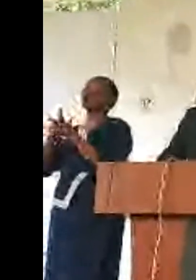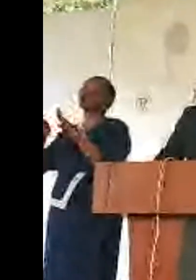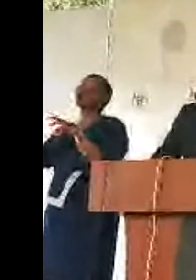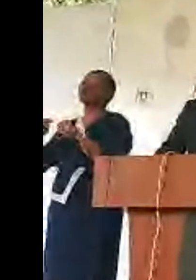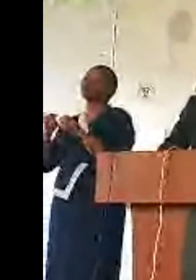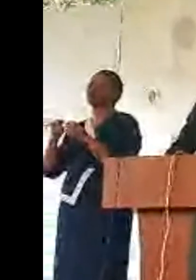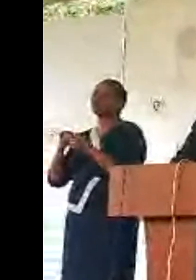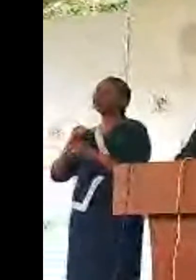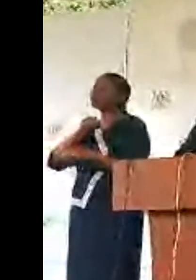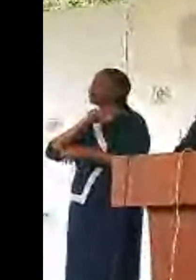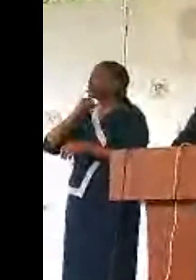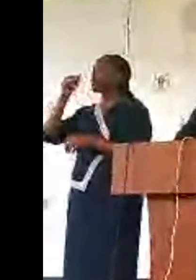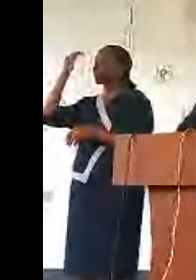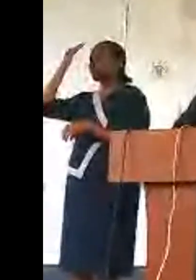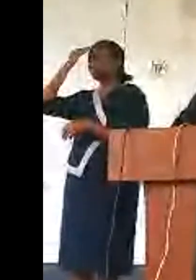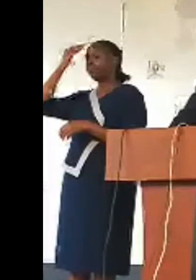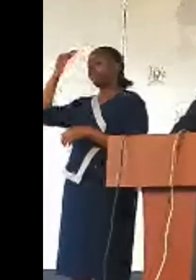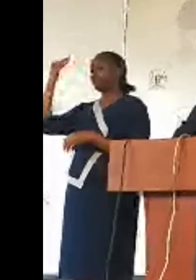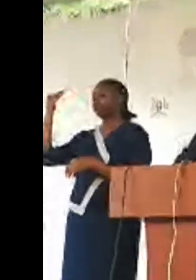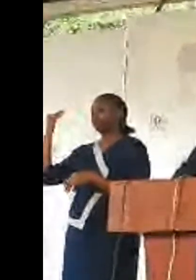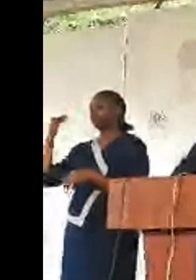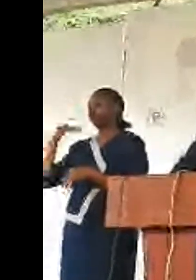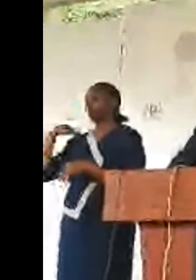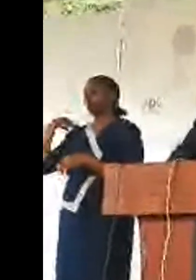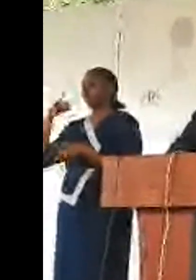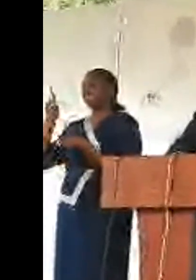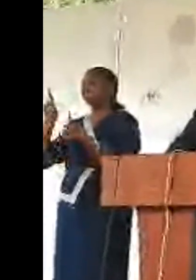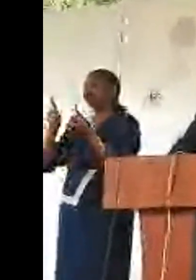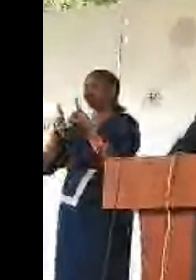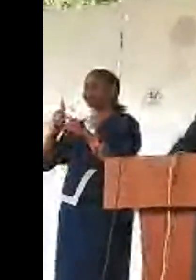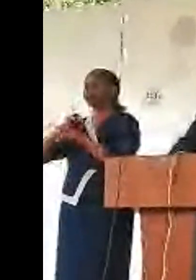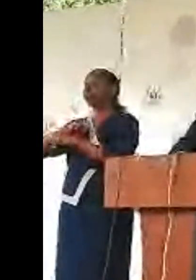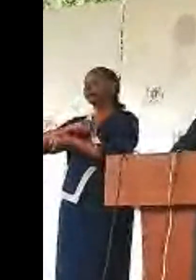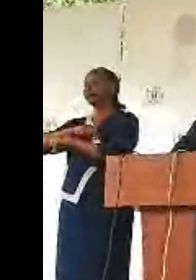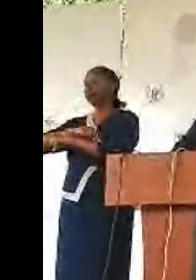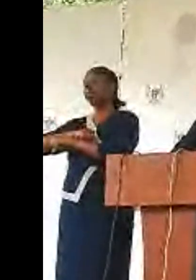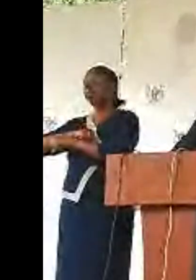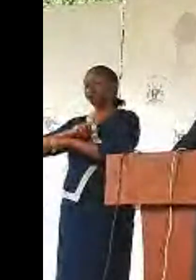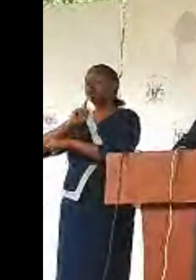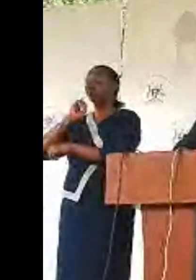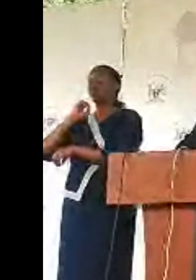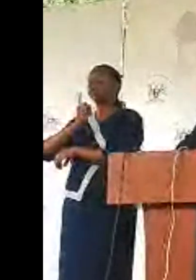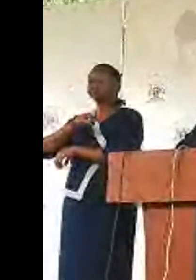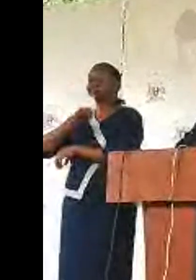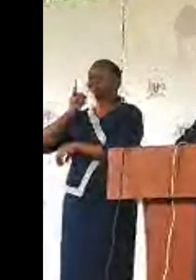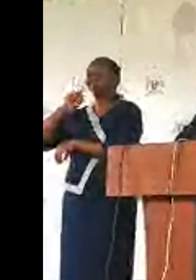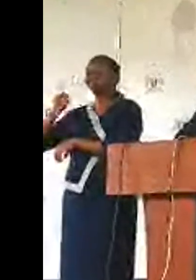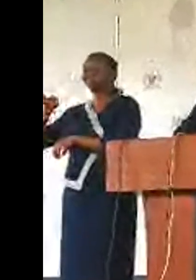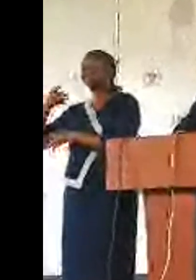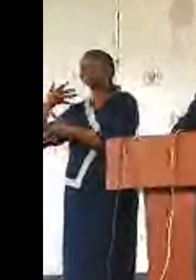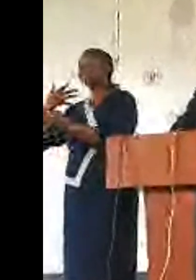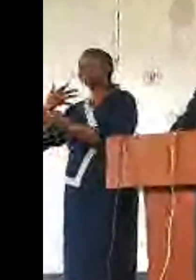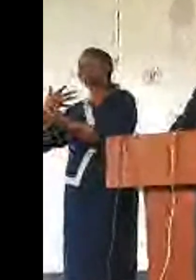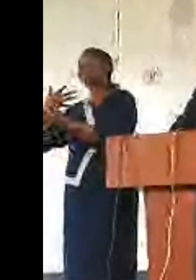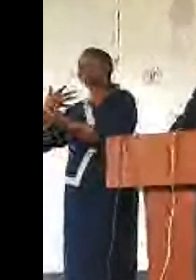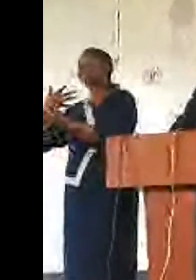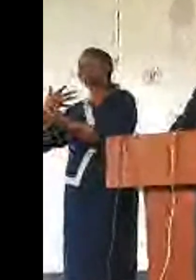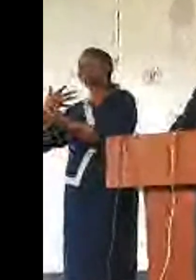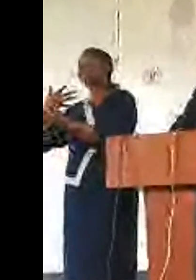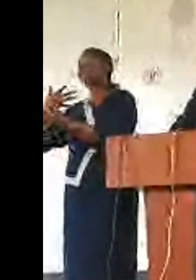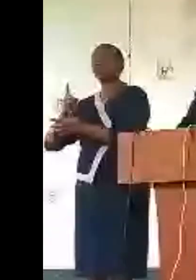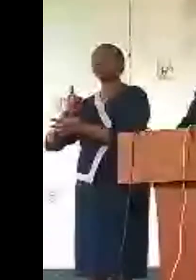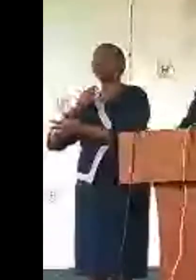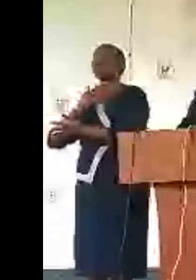of the examination center or school director that is found indulging in this practice will